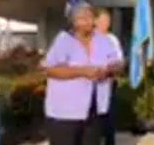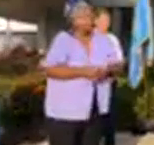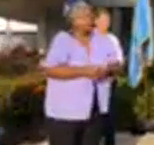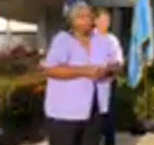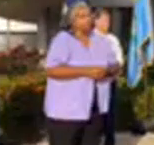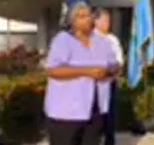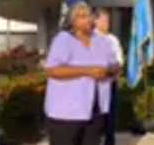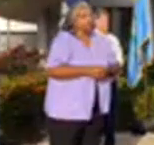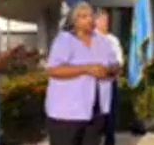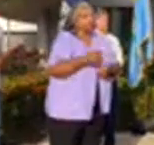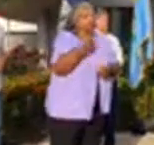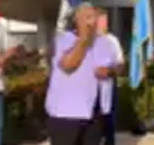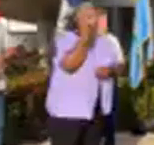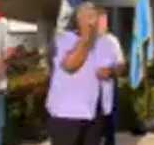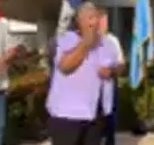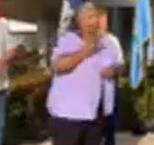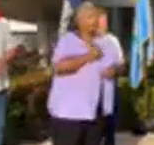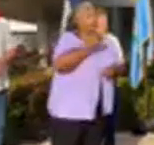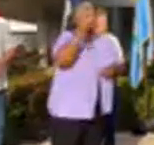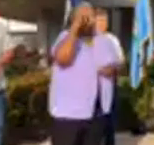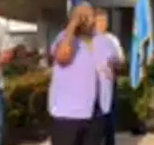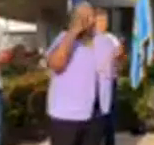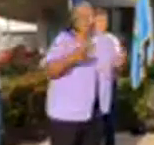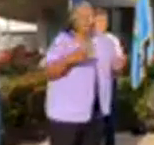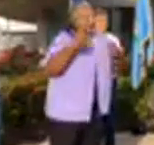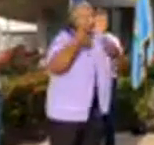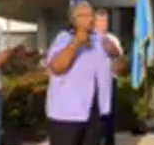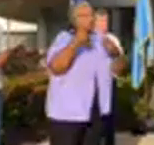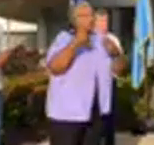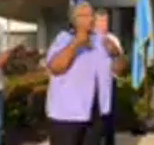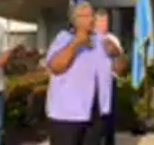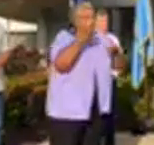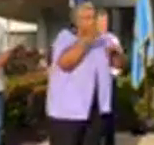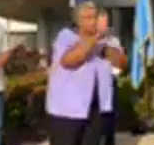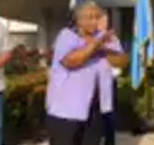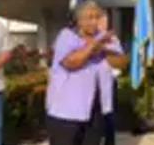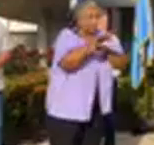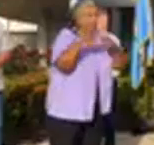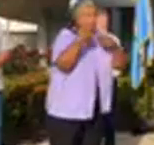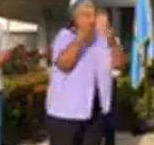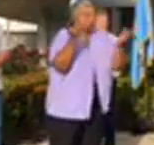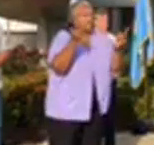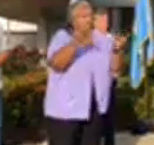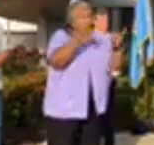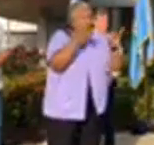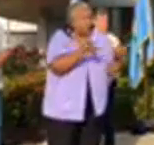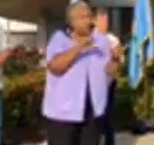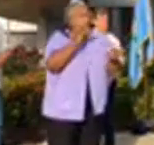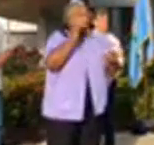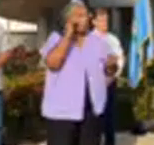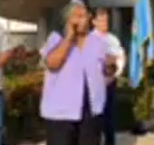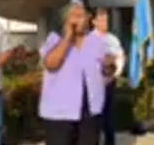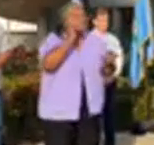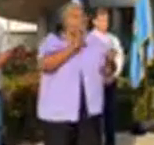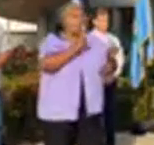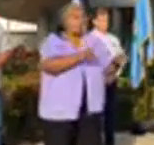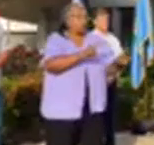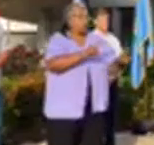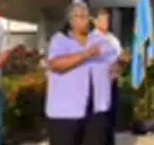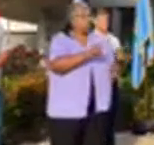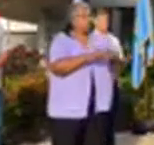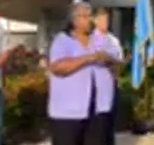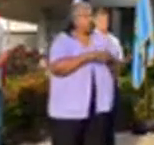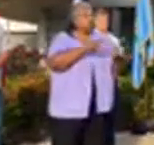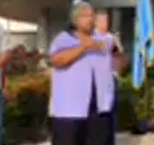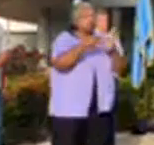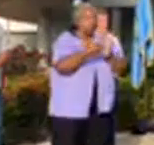Earlier today, our Governor John Bel Edwards issued a proclamation, a stay-at-home order, and essentially